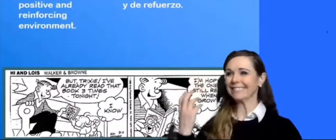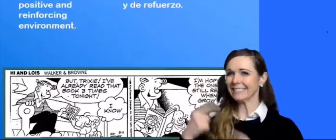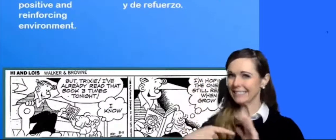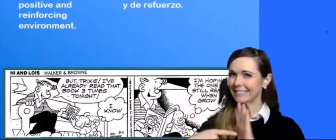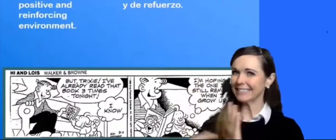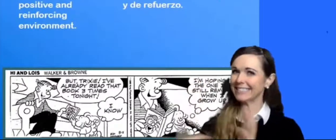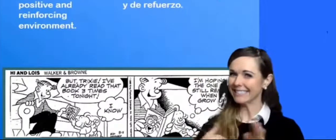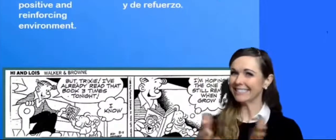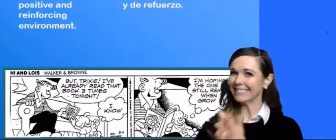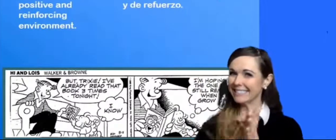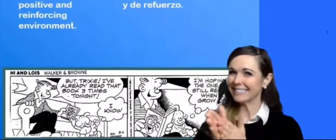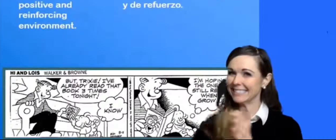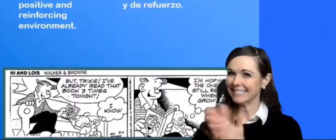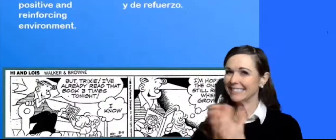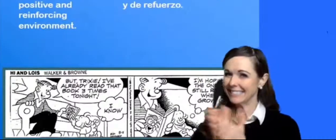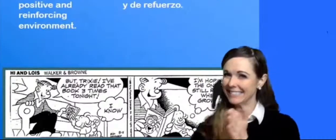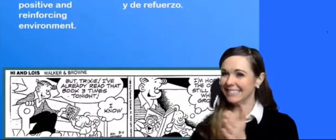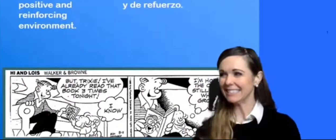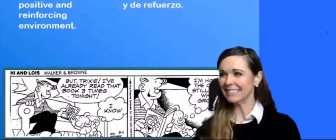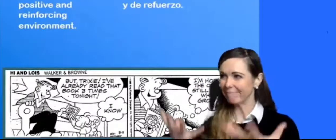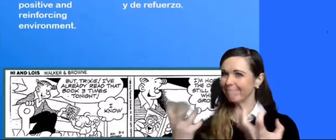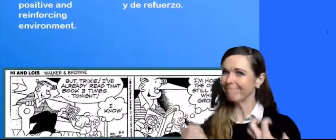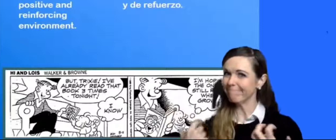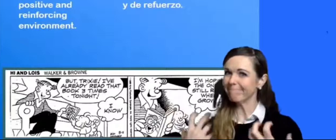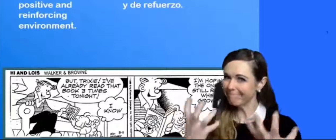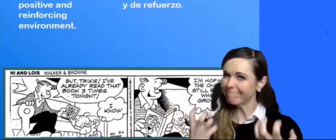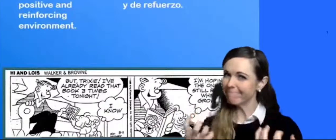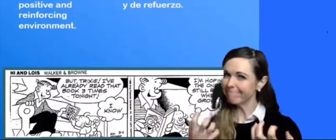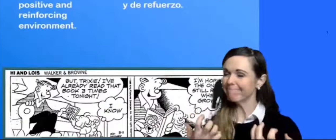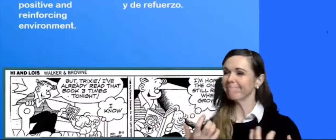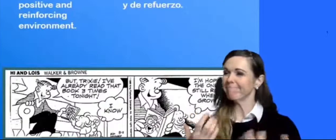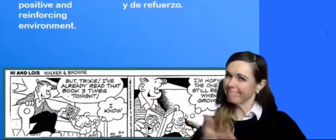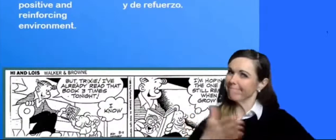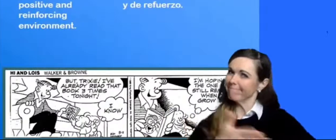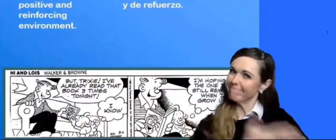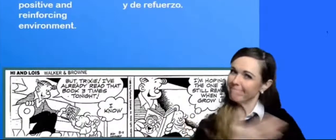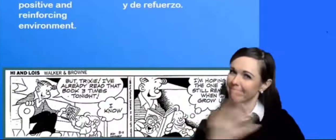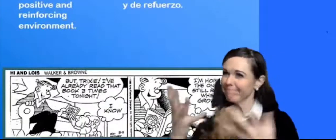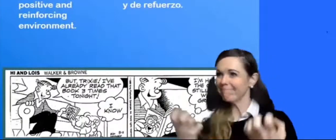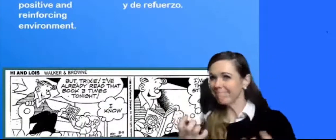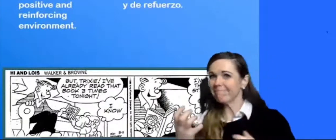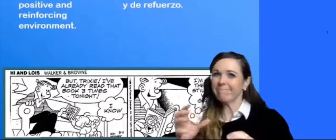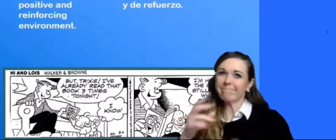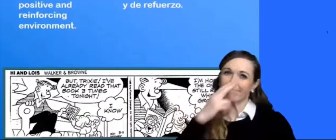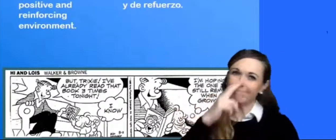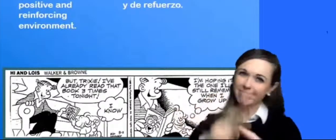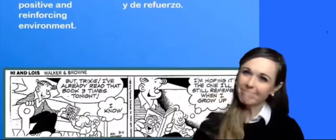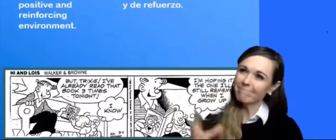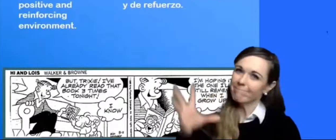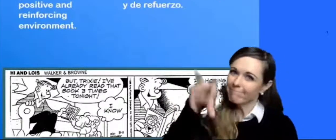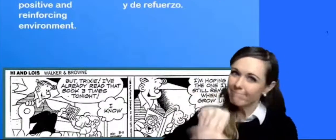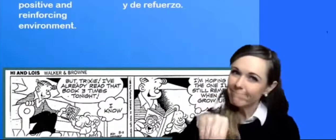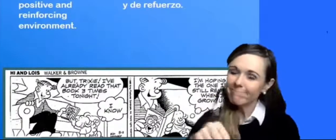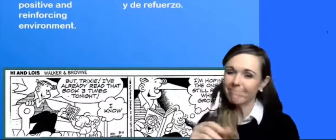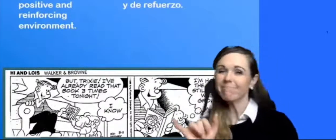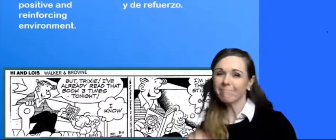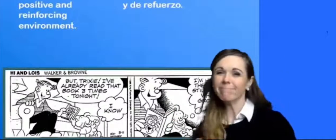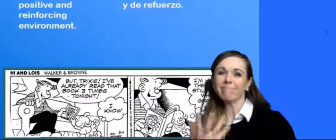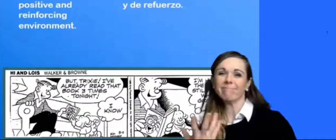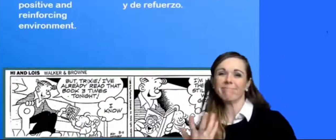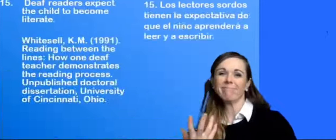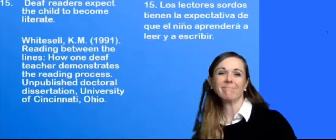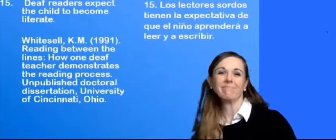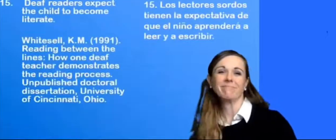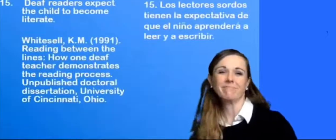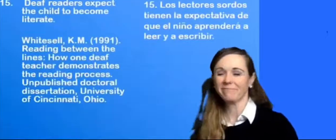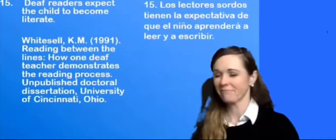as adults have to realize that I need to put on my best face and show my motivation even when I don't have it, and show that I want to